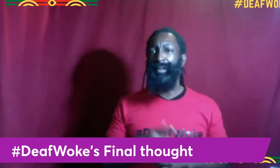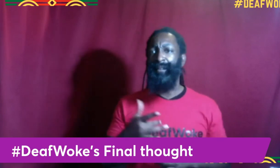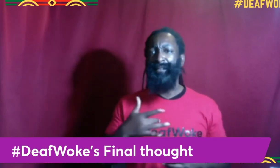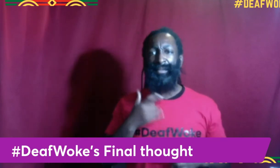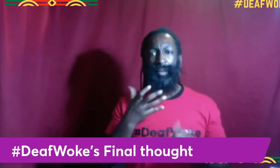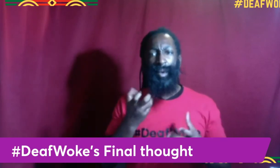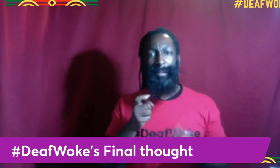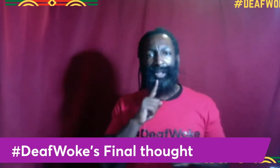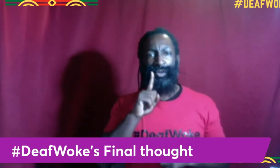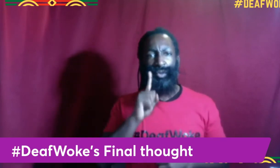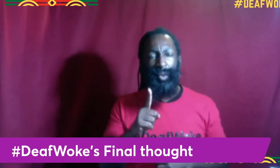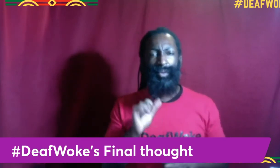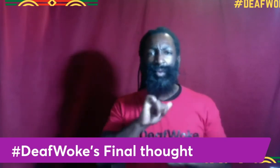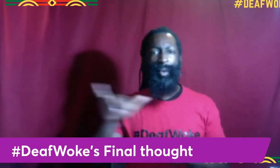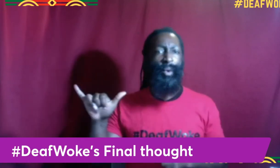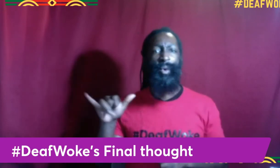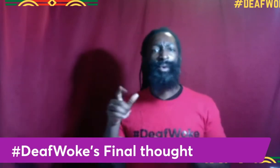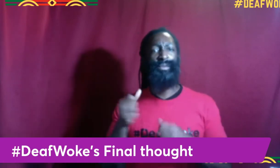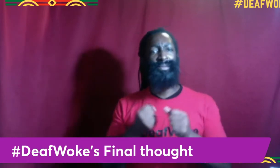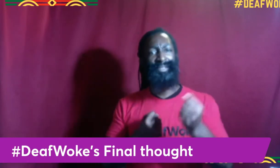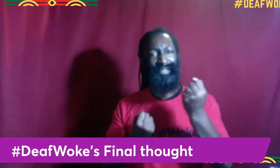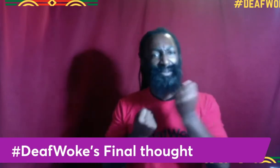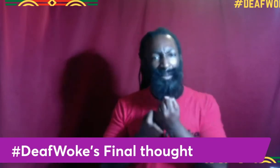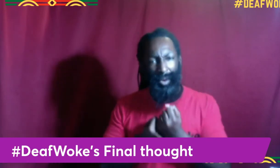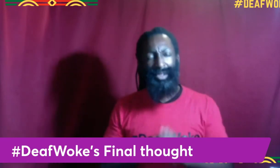You know, follow Armani's social media.